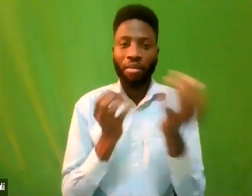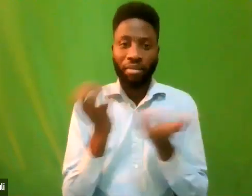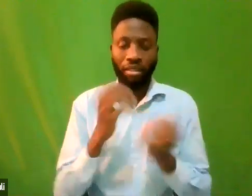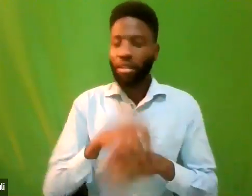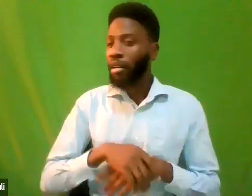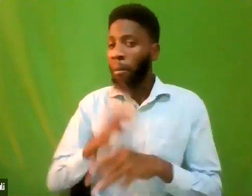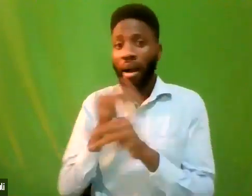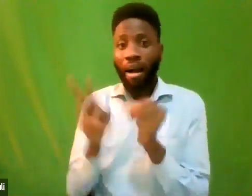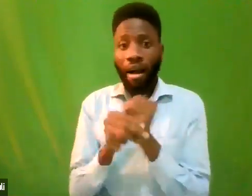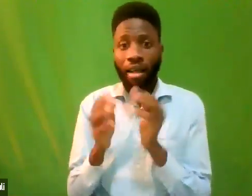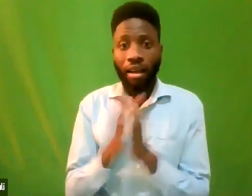business.